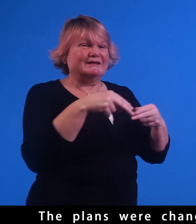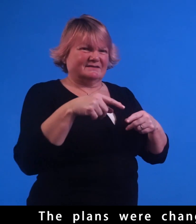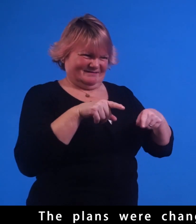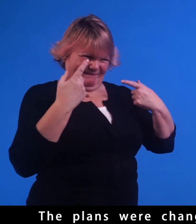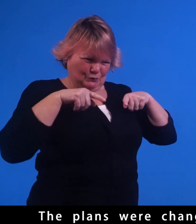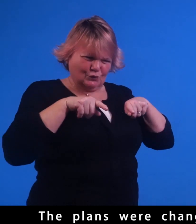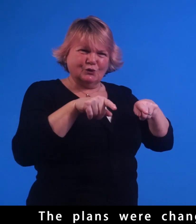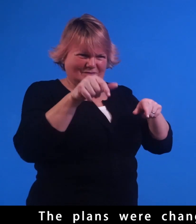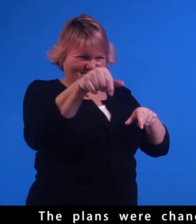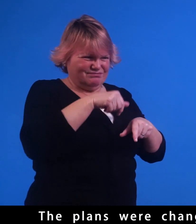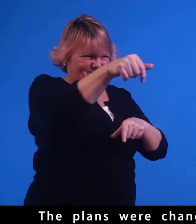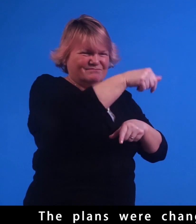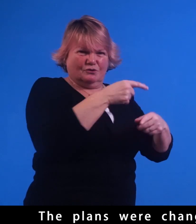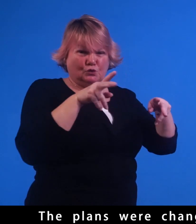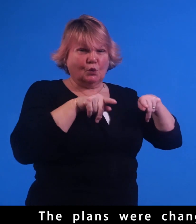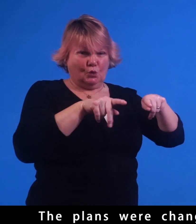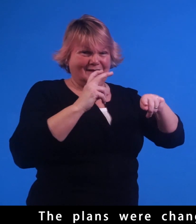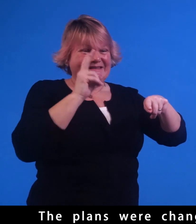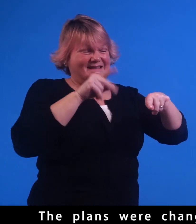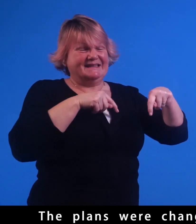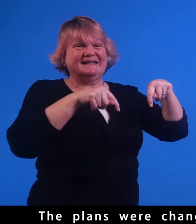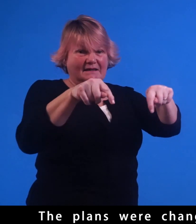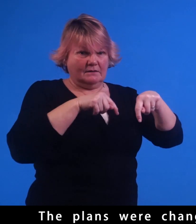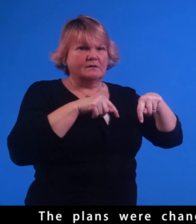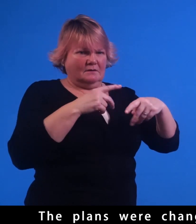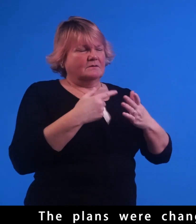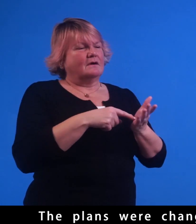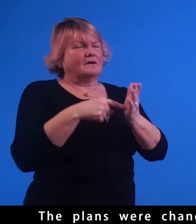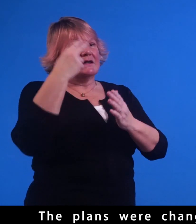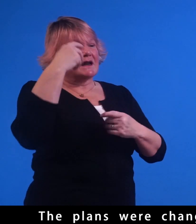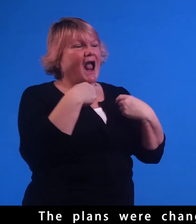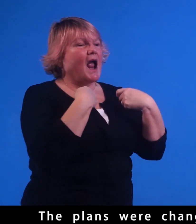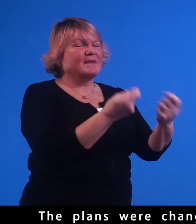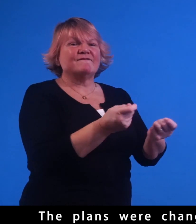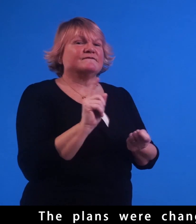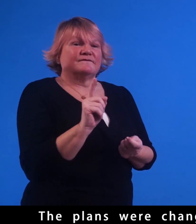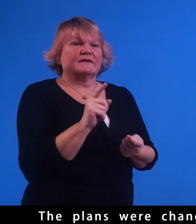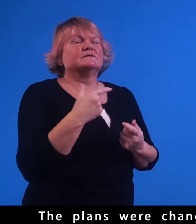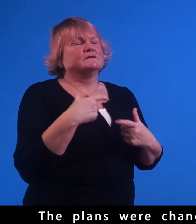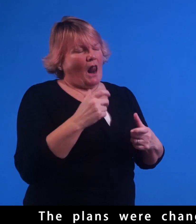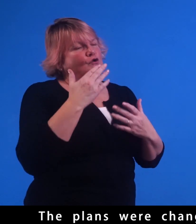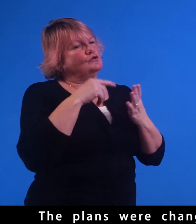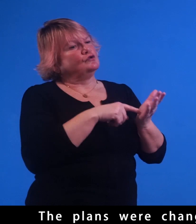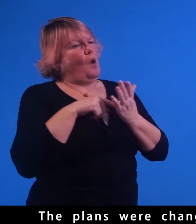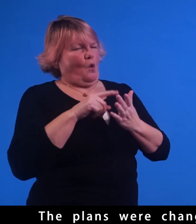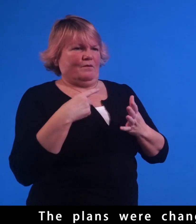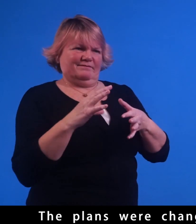The plans were changed, however. Two streets that run parallel were given names to still show this